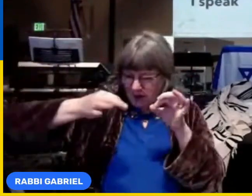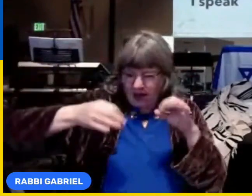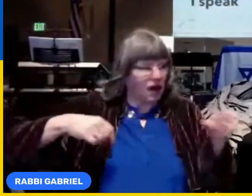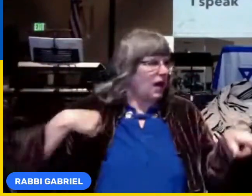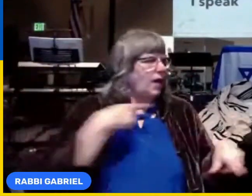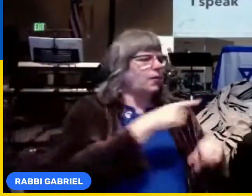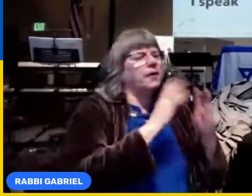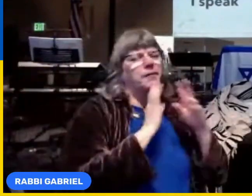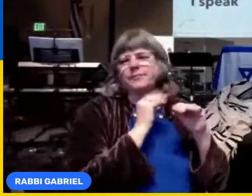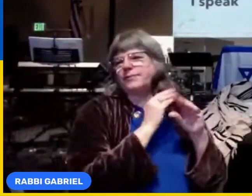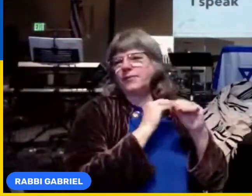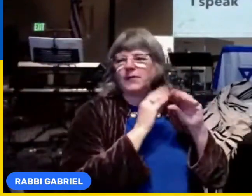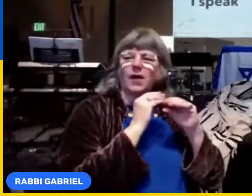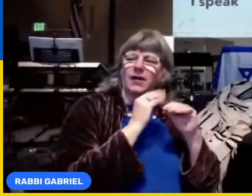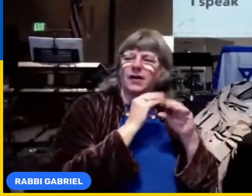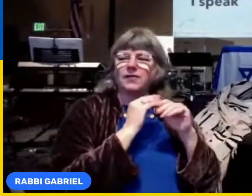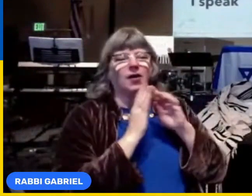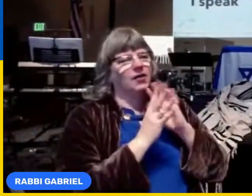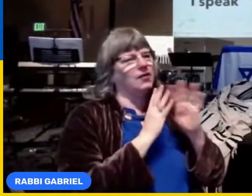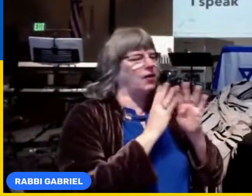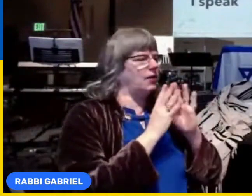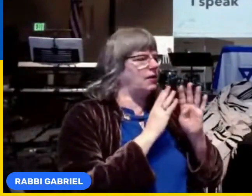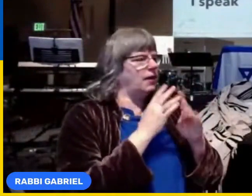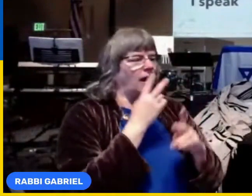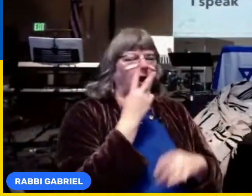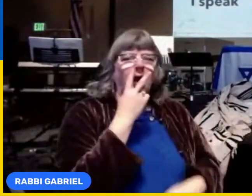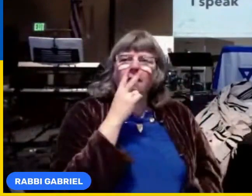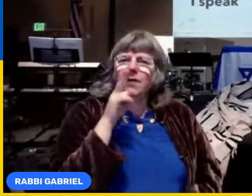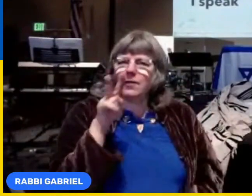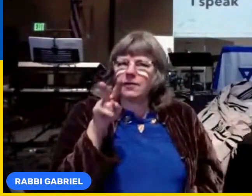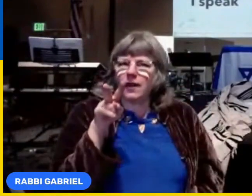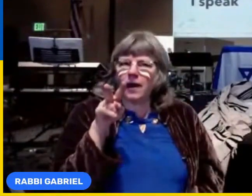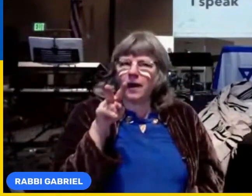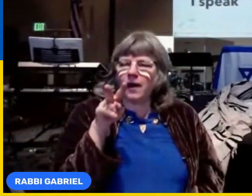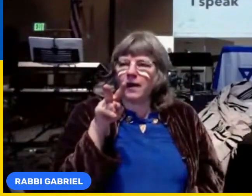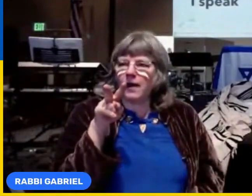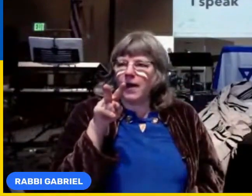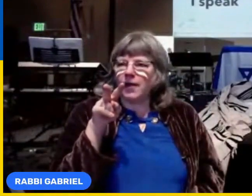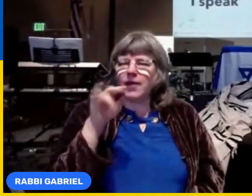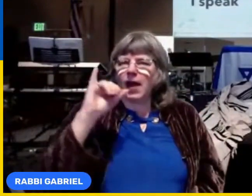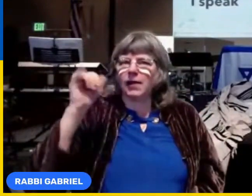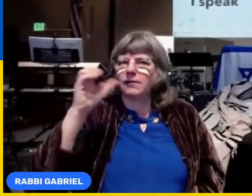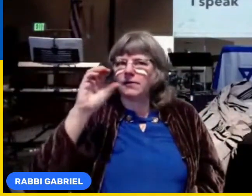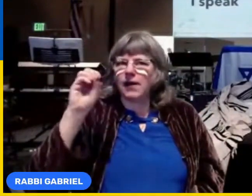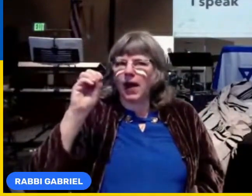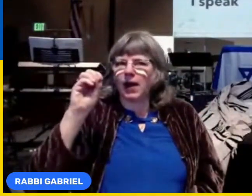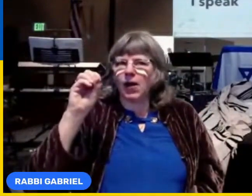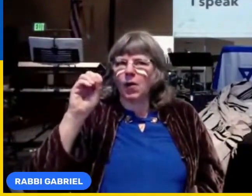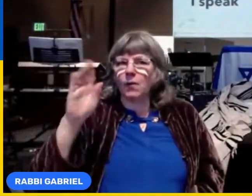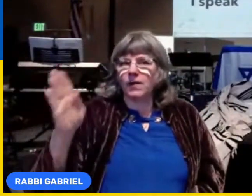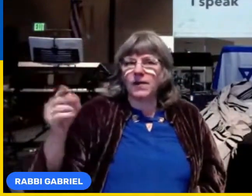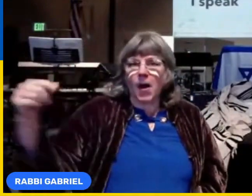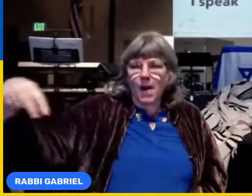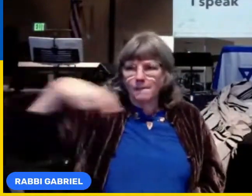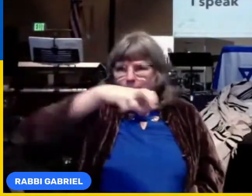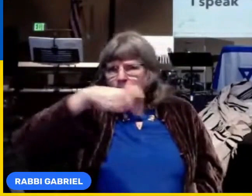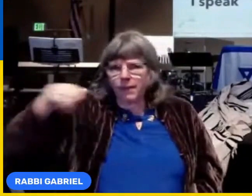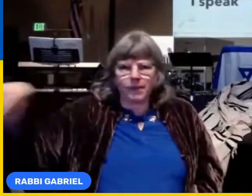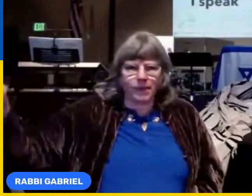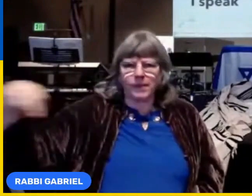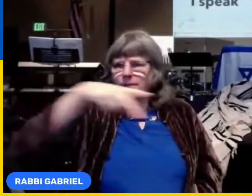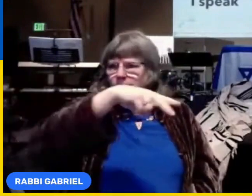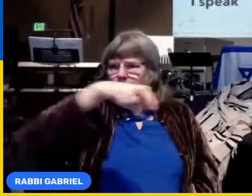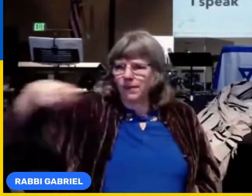were watching and everything. And as we were talking, we noticed that Jack was pacing back and forth at the entrance of the trail,